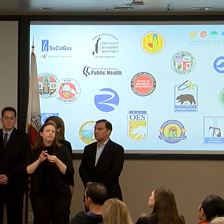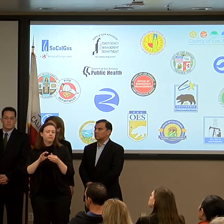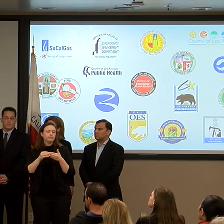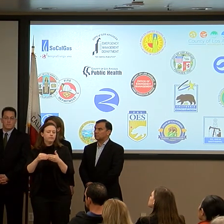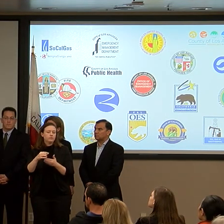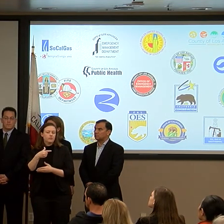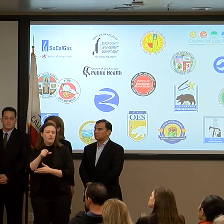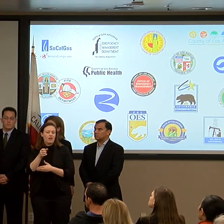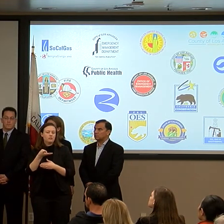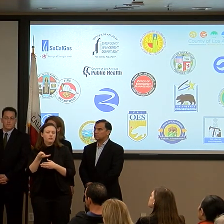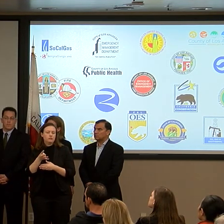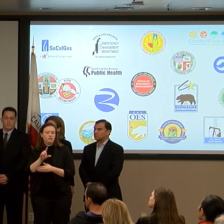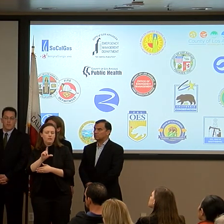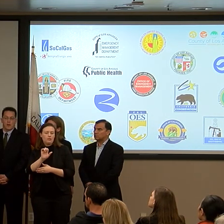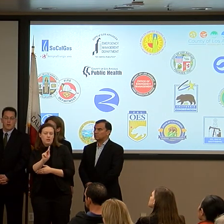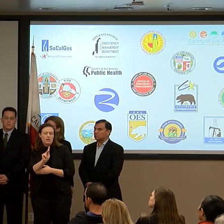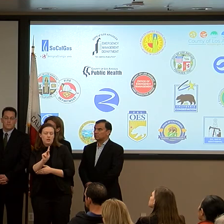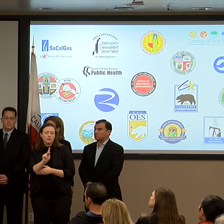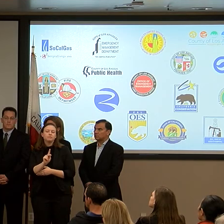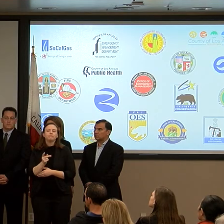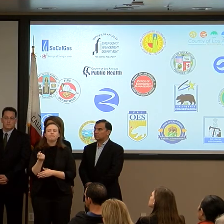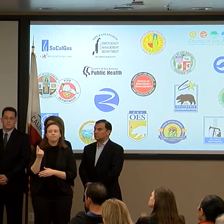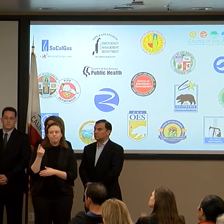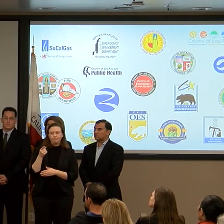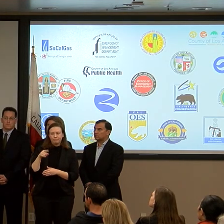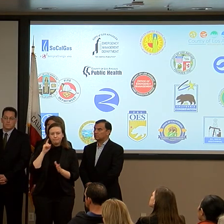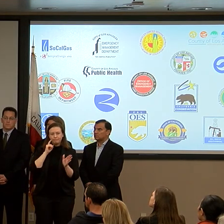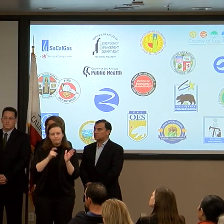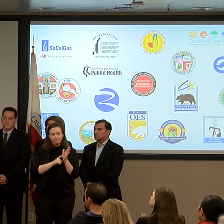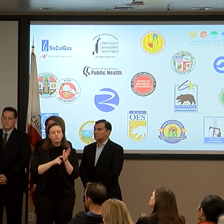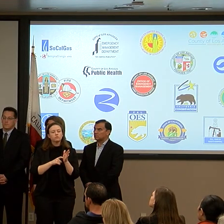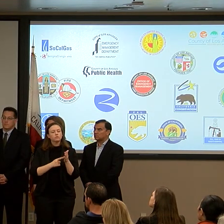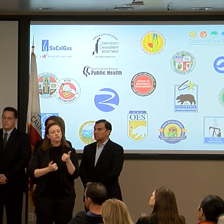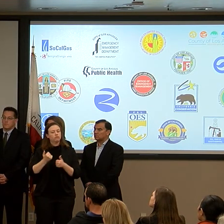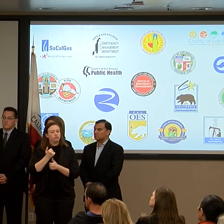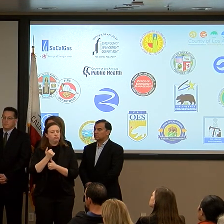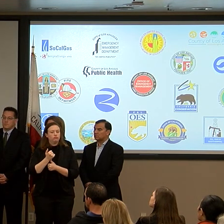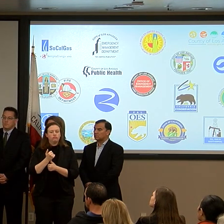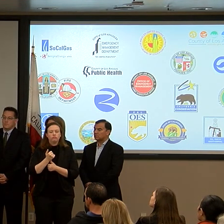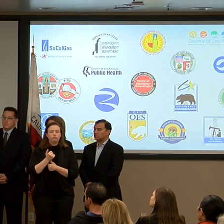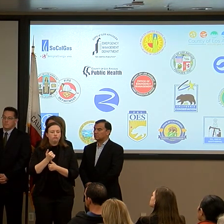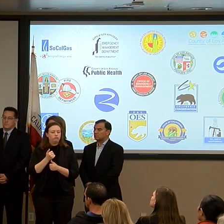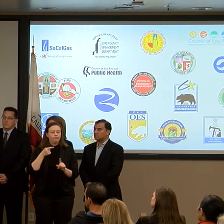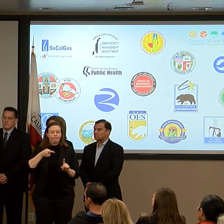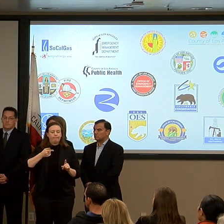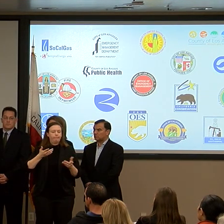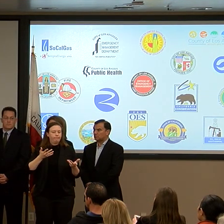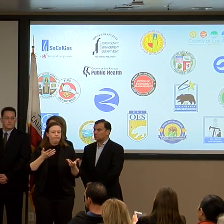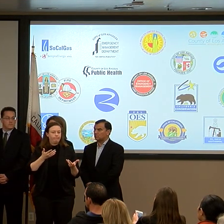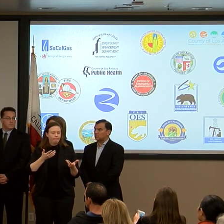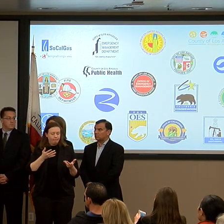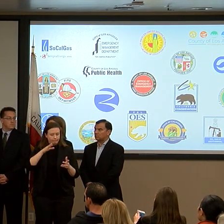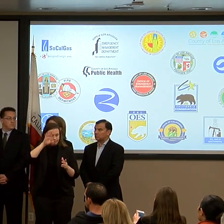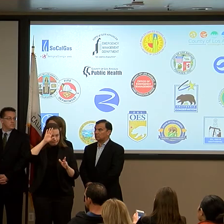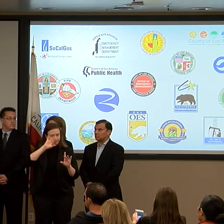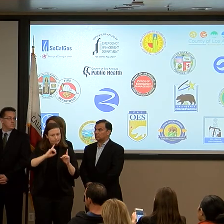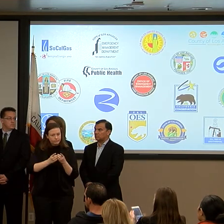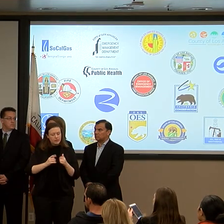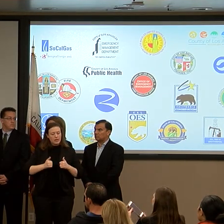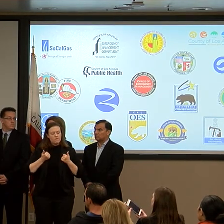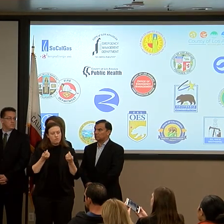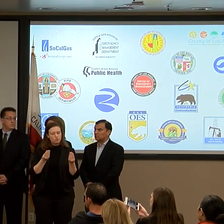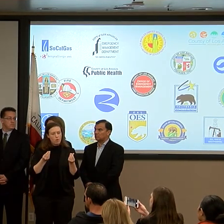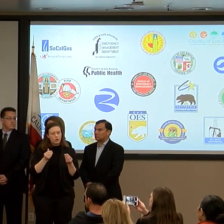leak. As you understand and recognize, the primary mission of the Los Angeles County Fire Department is life, property, and